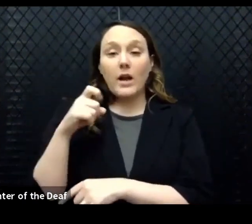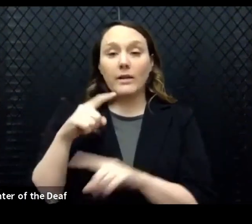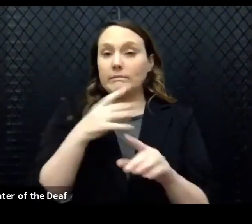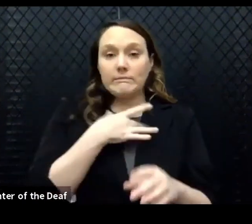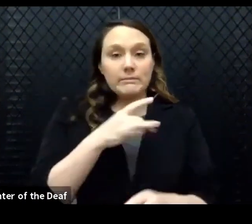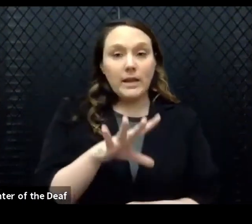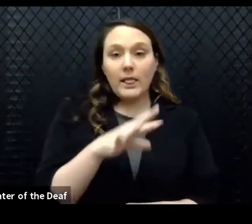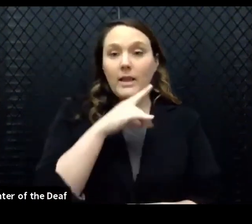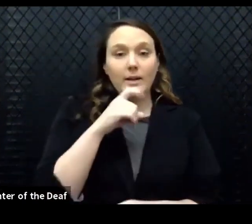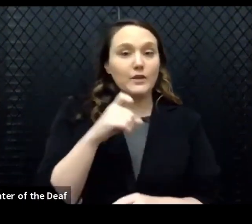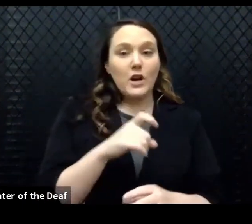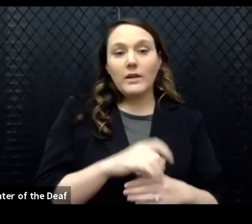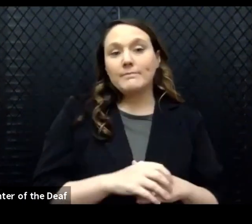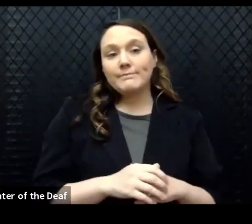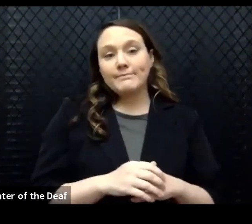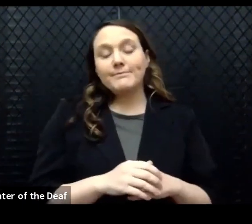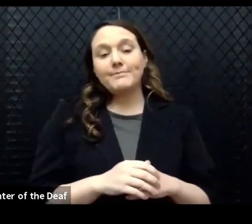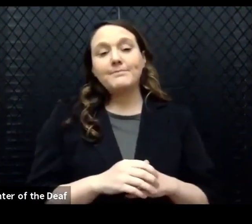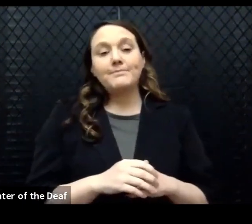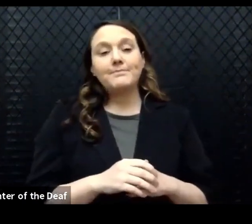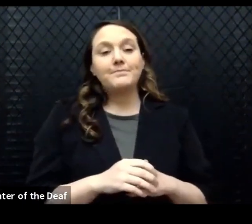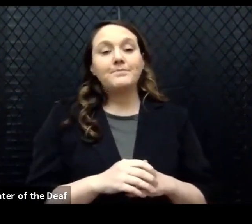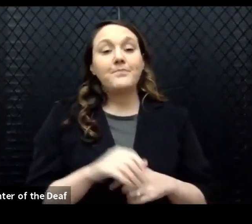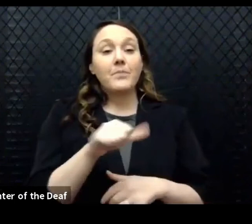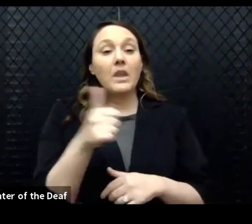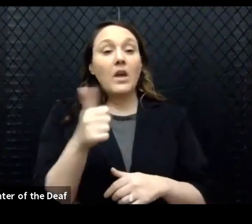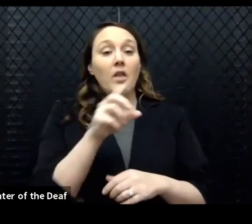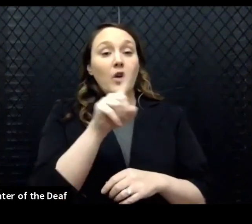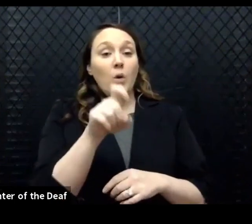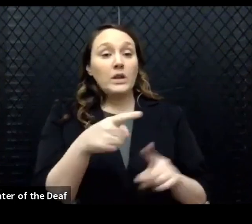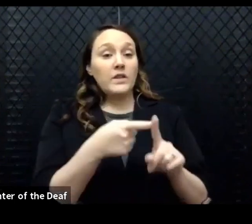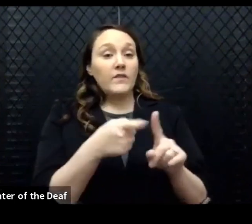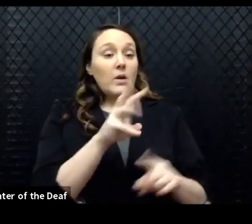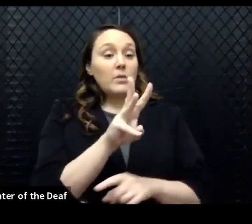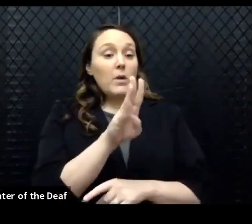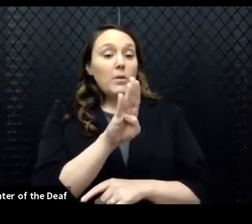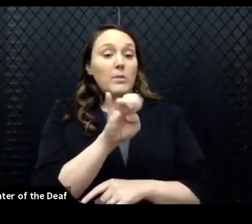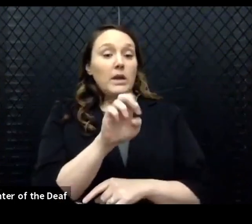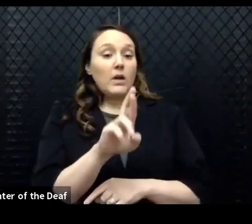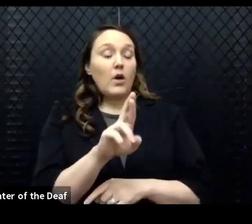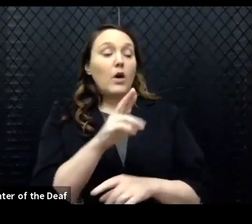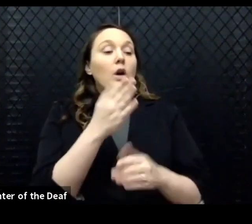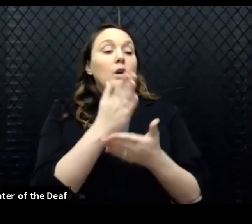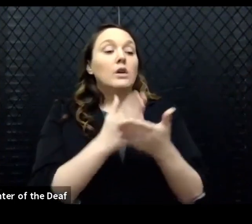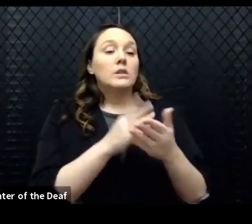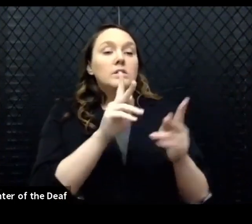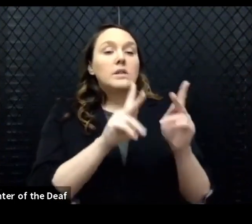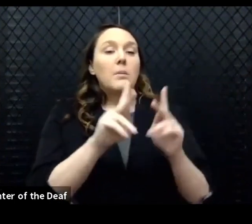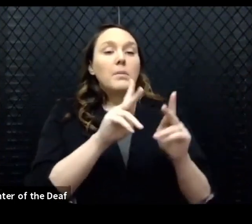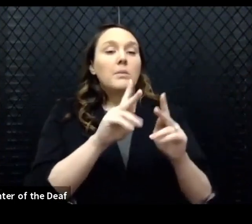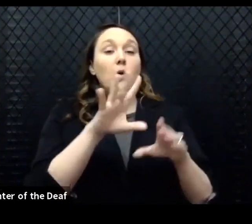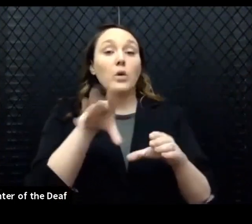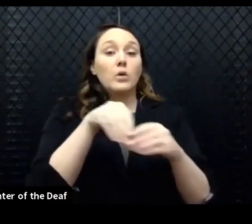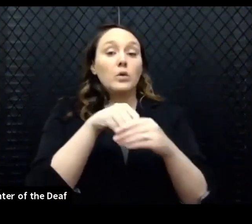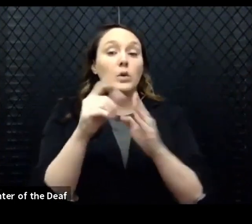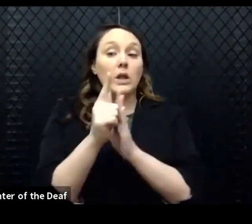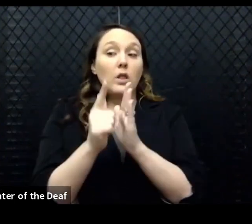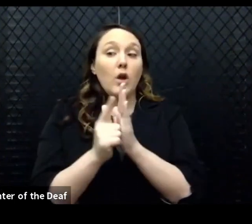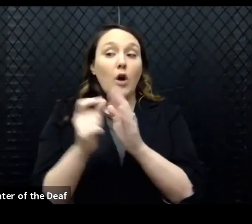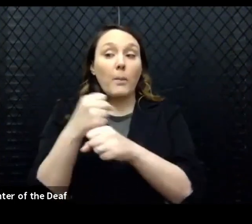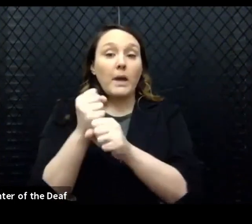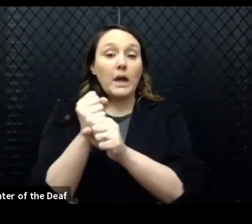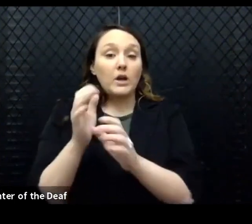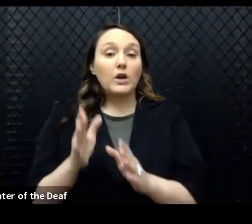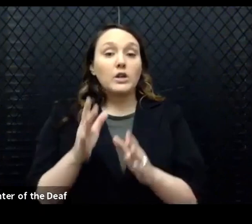well. Another question from WBIR. Some people, including state lawmakers, are commenting on the poor quality